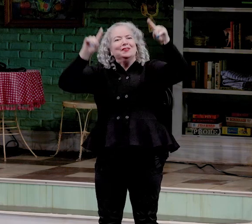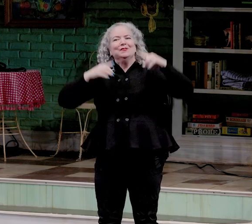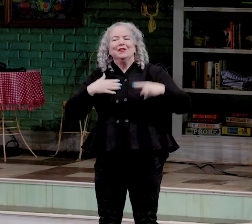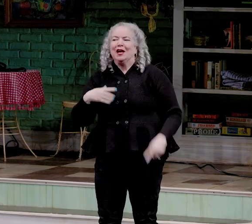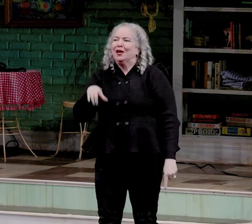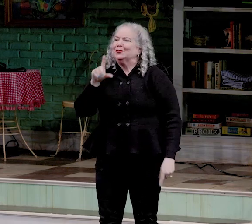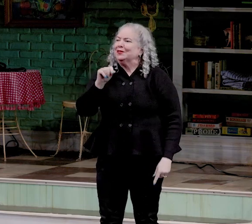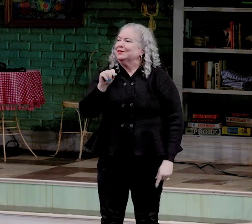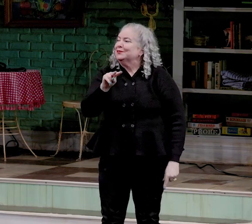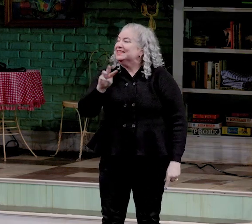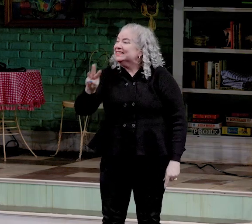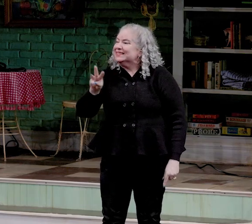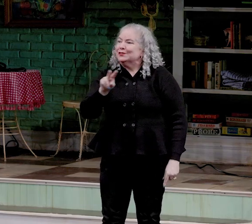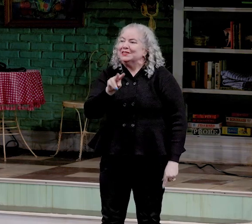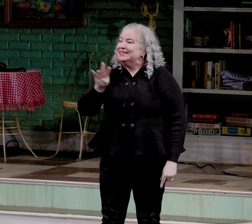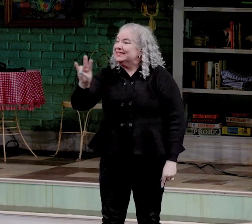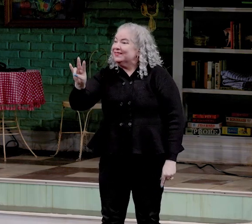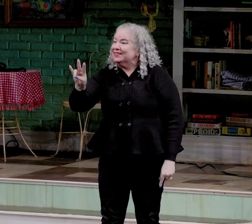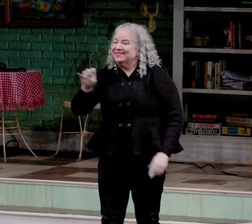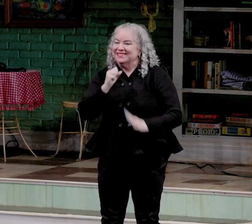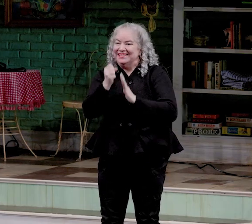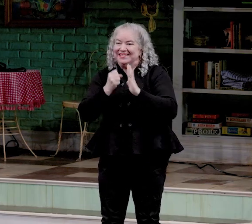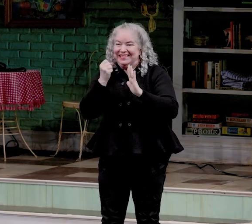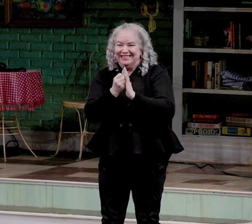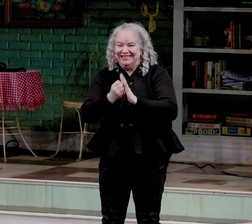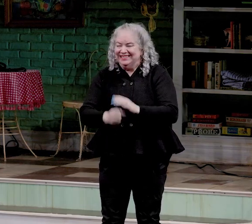our 2026-27 season.